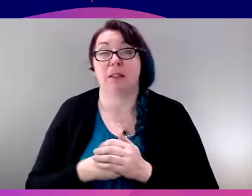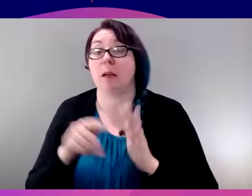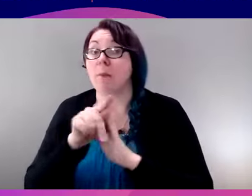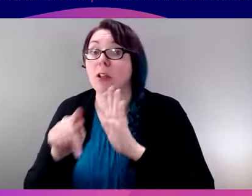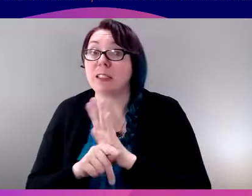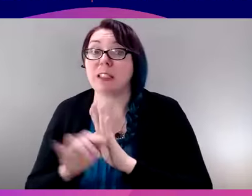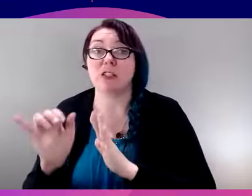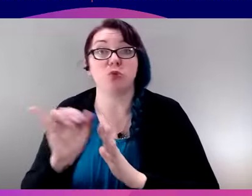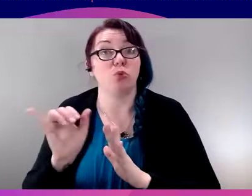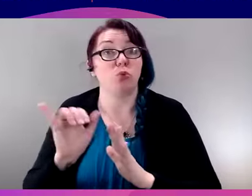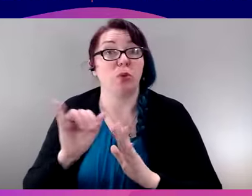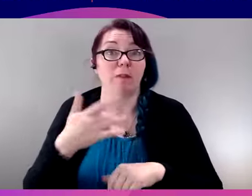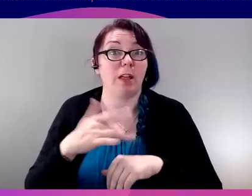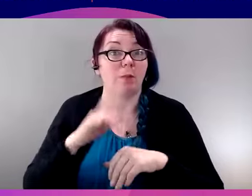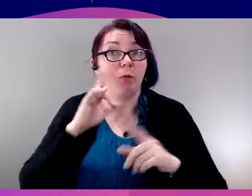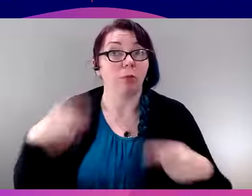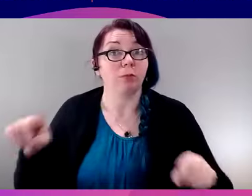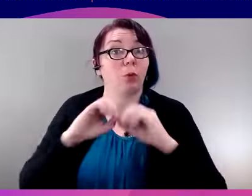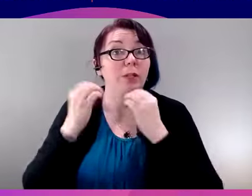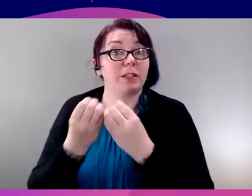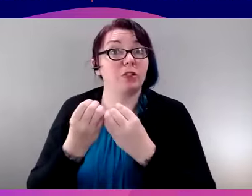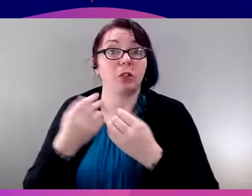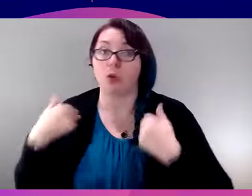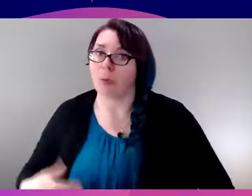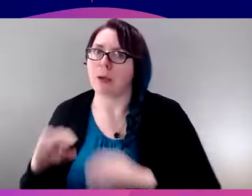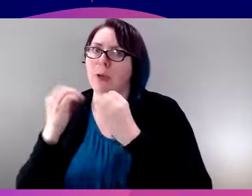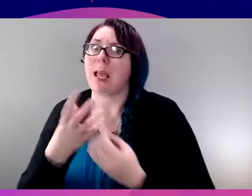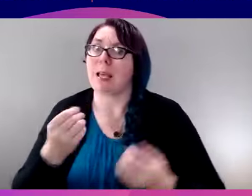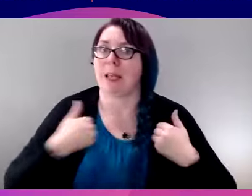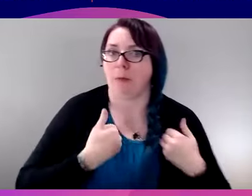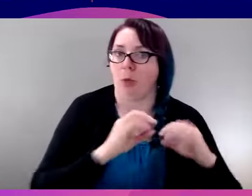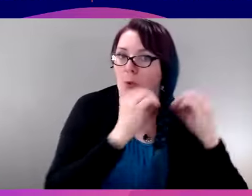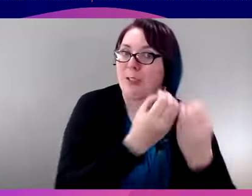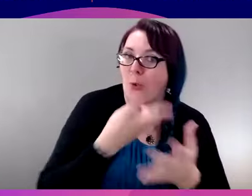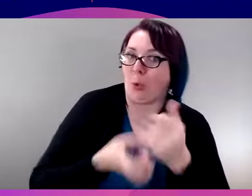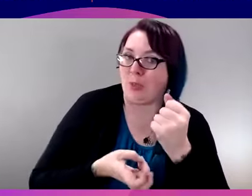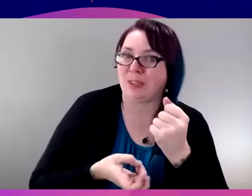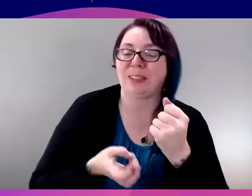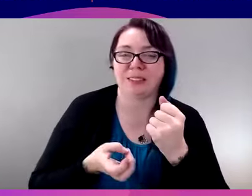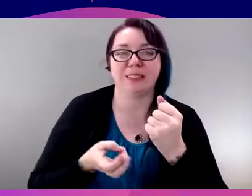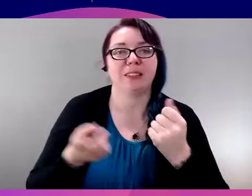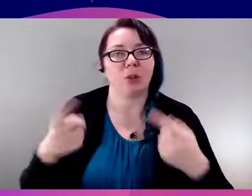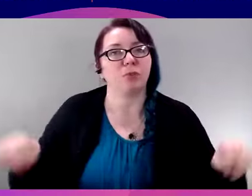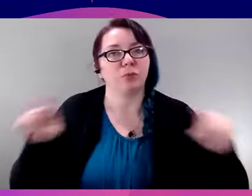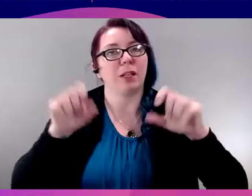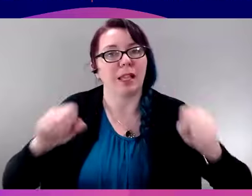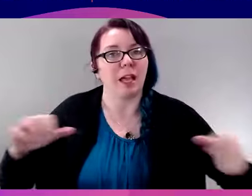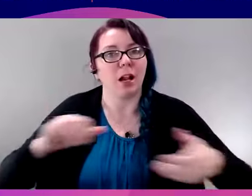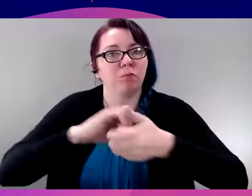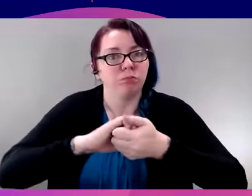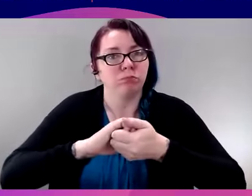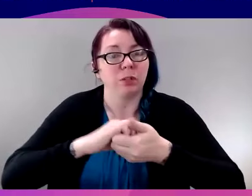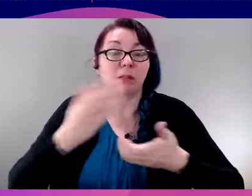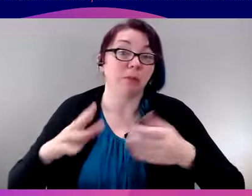support organizations, both human and animal, in building animal safekeeping programs that may be co-sheltering or